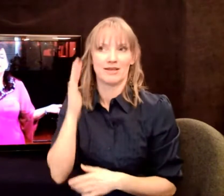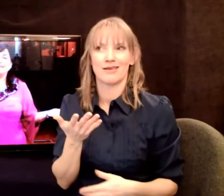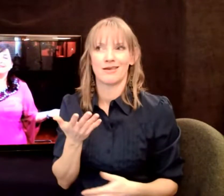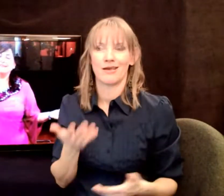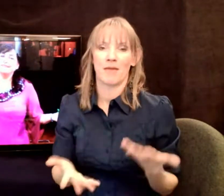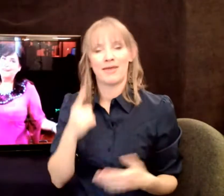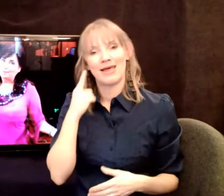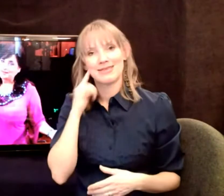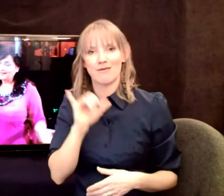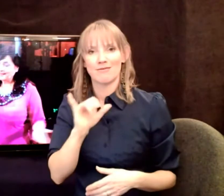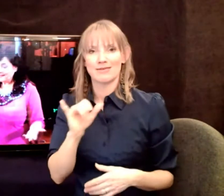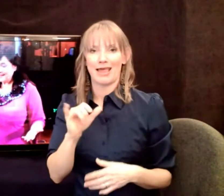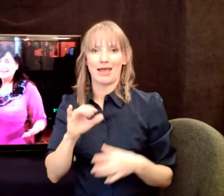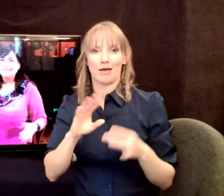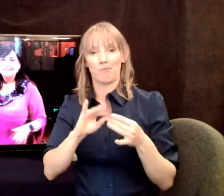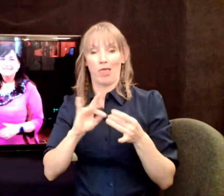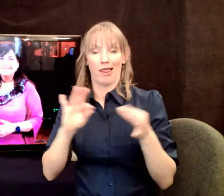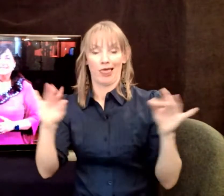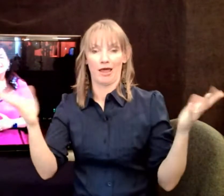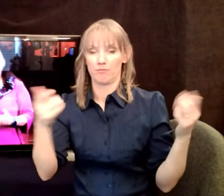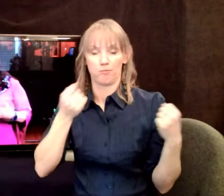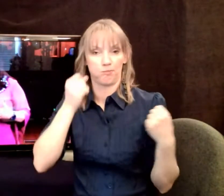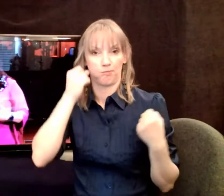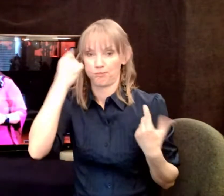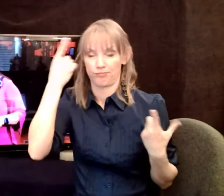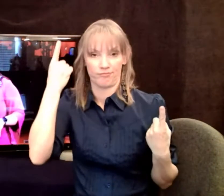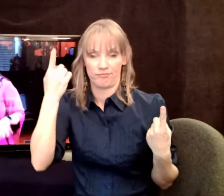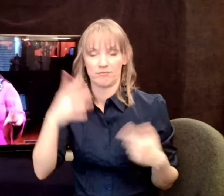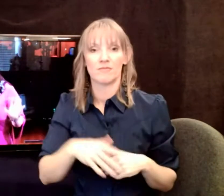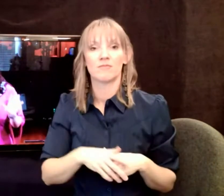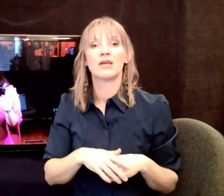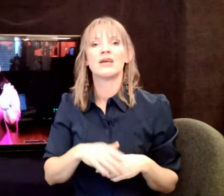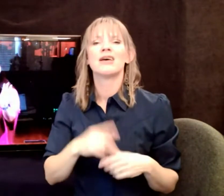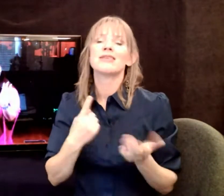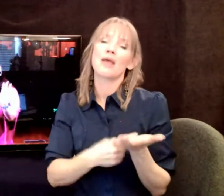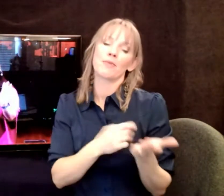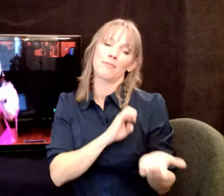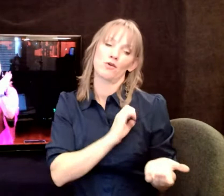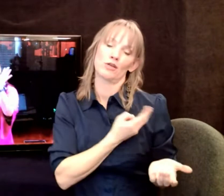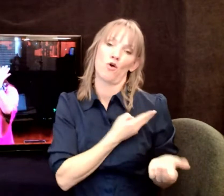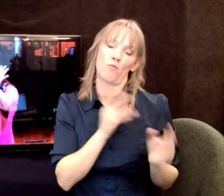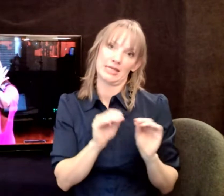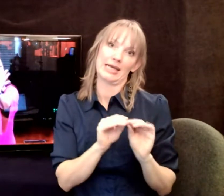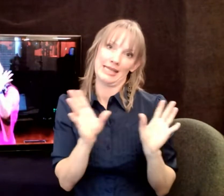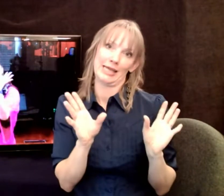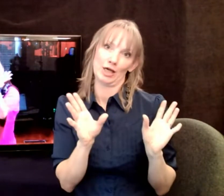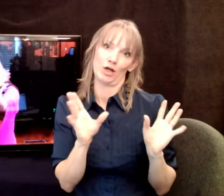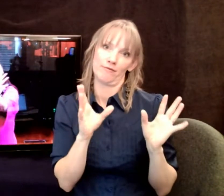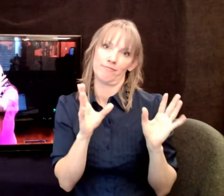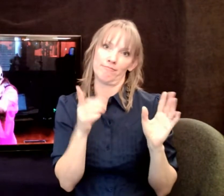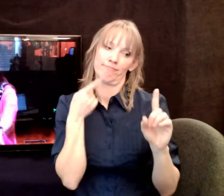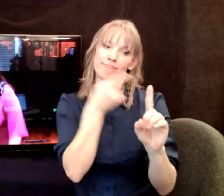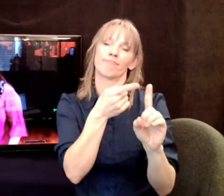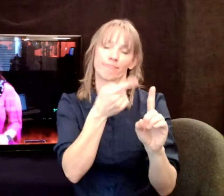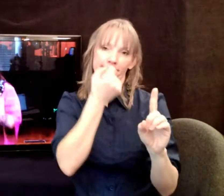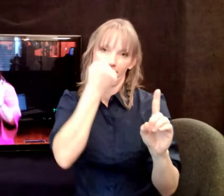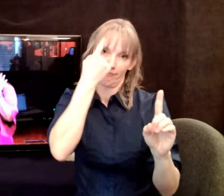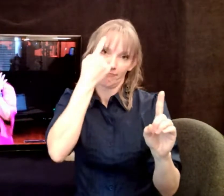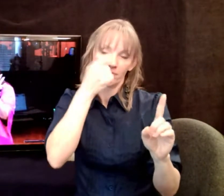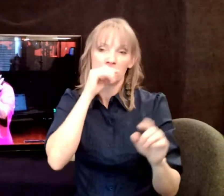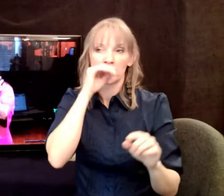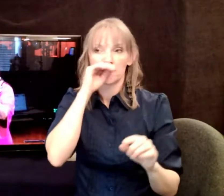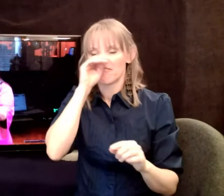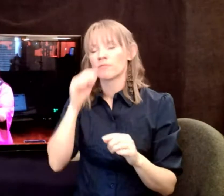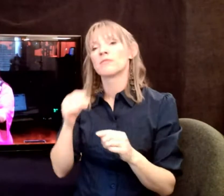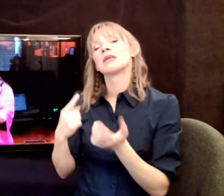bit like gobbledygook. Sometimes Ernest Holmes is really clear and concise and you just get it. And